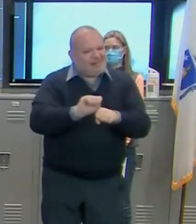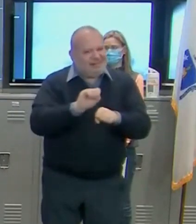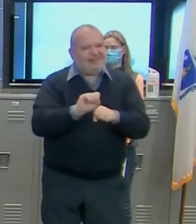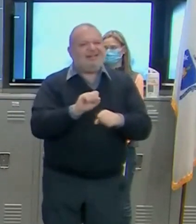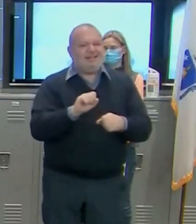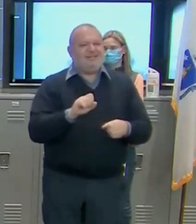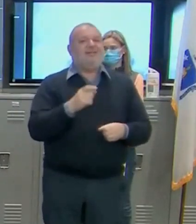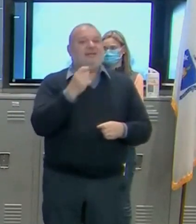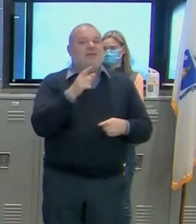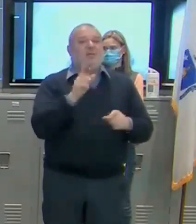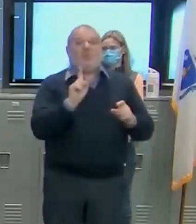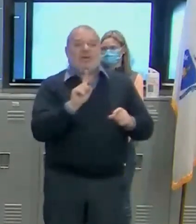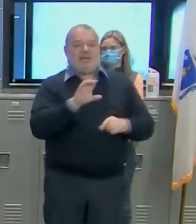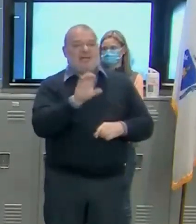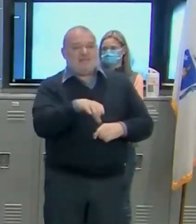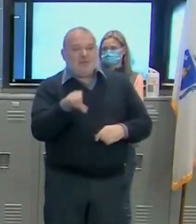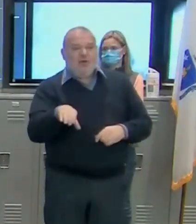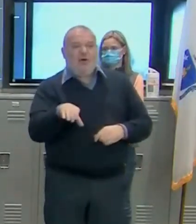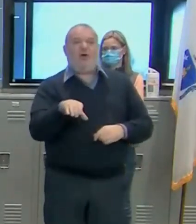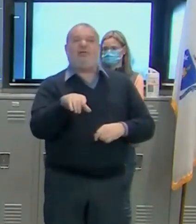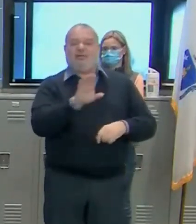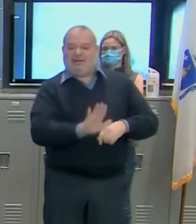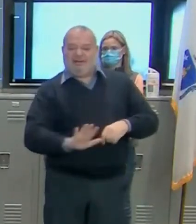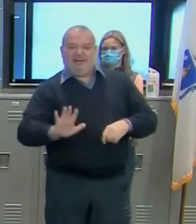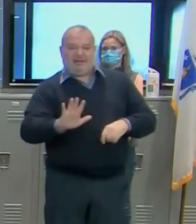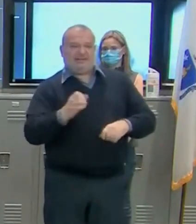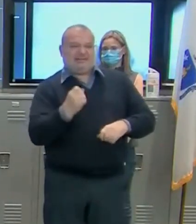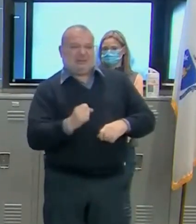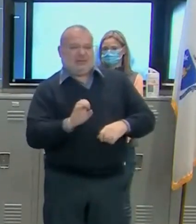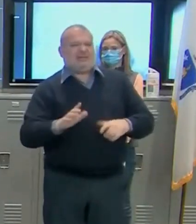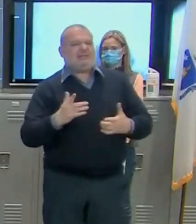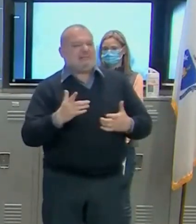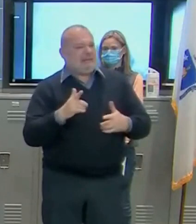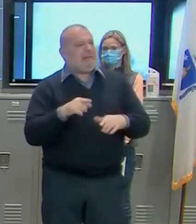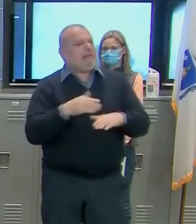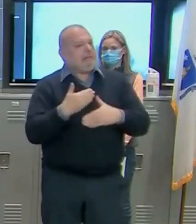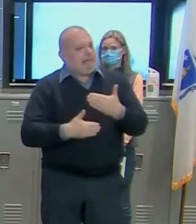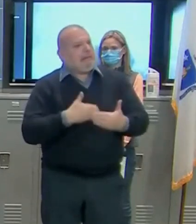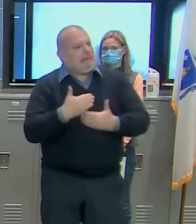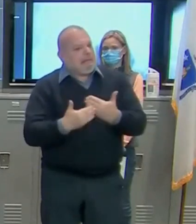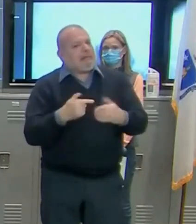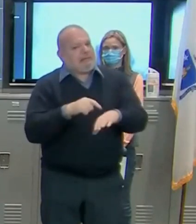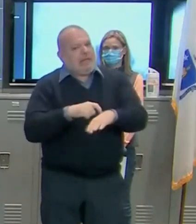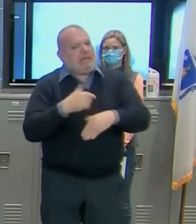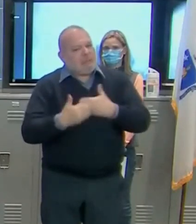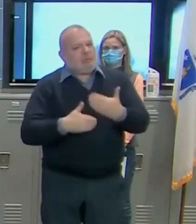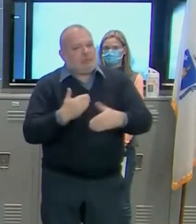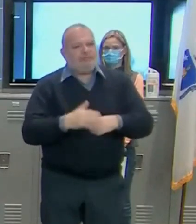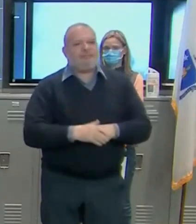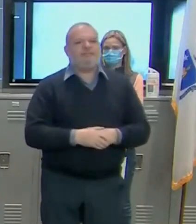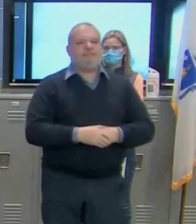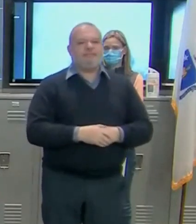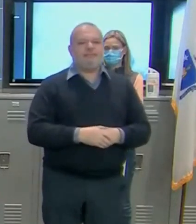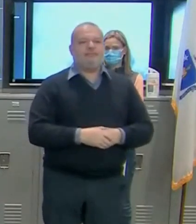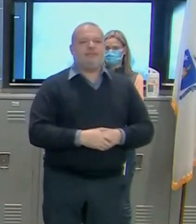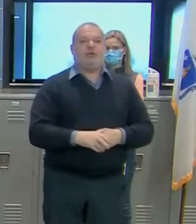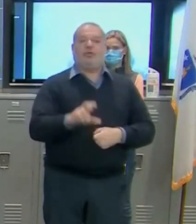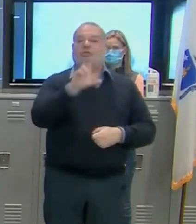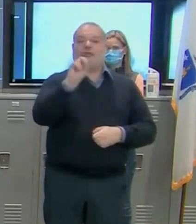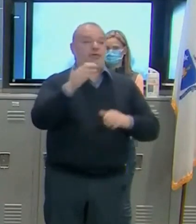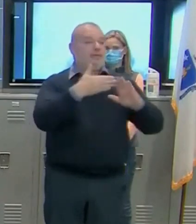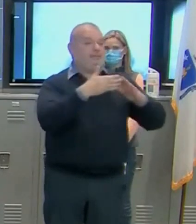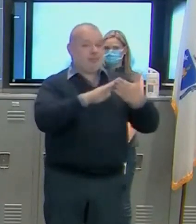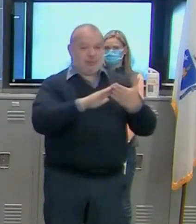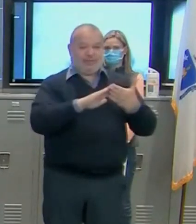hit area of our Commonwealth. As of noon today, nearly 30 communities have stood up local emergency operations centers to coordinate